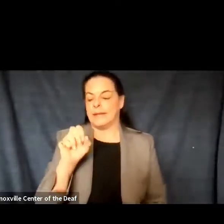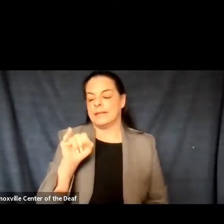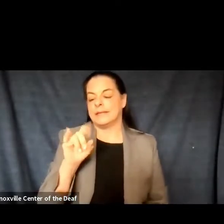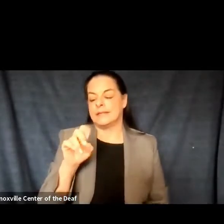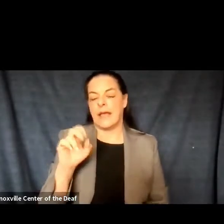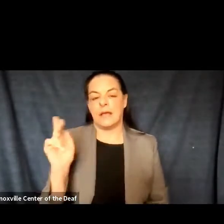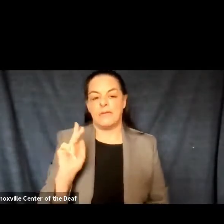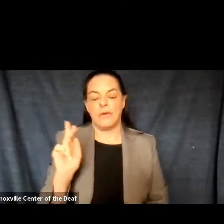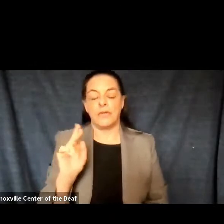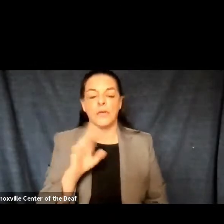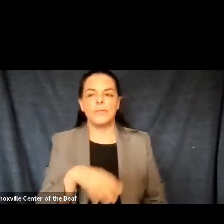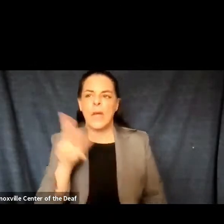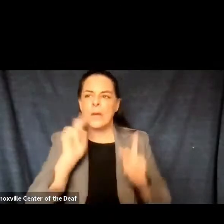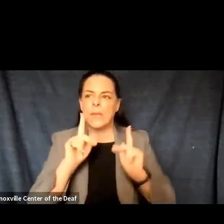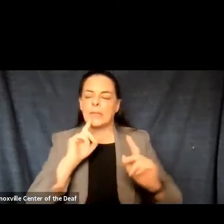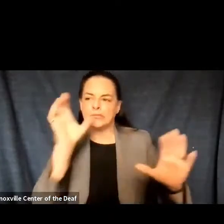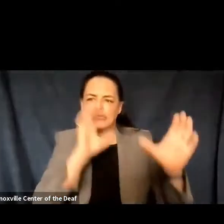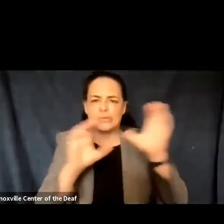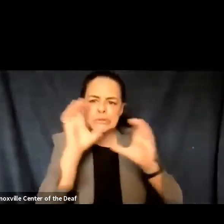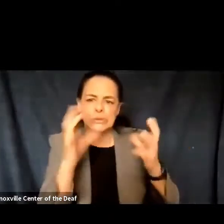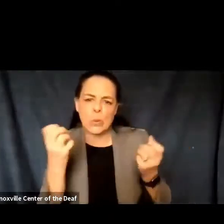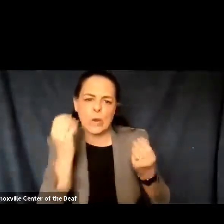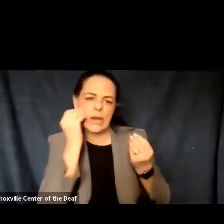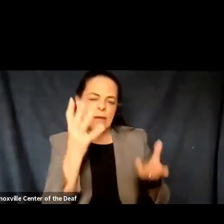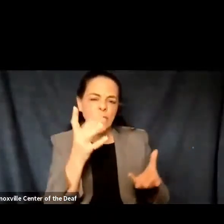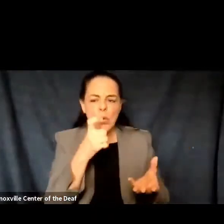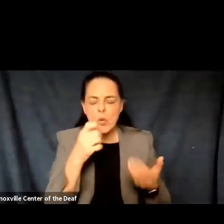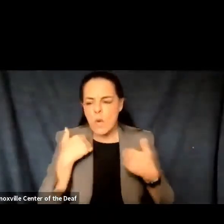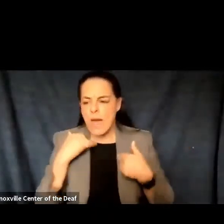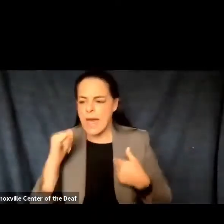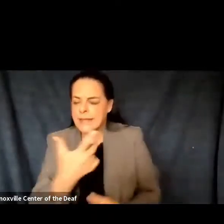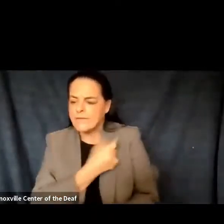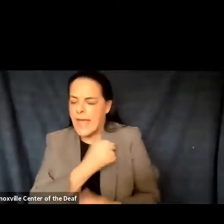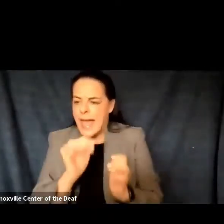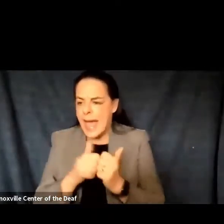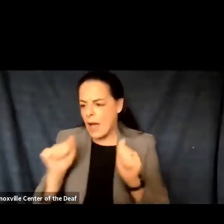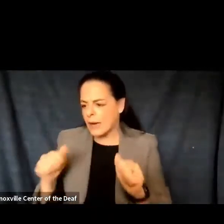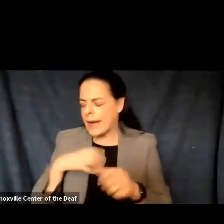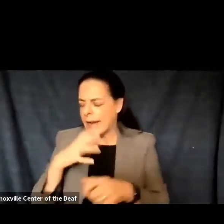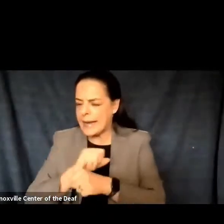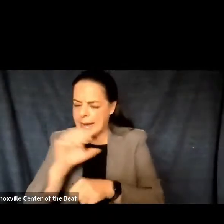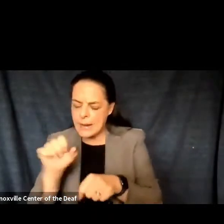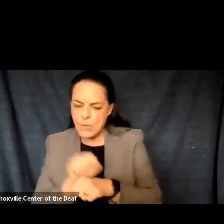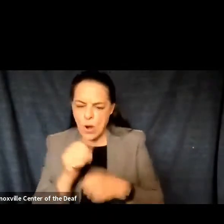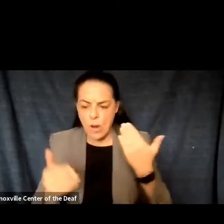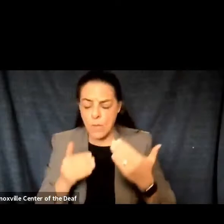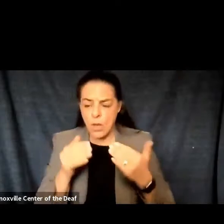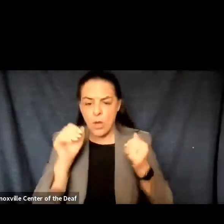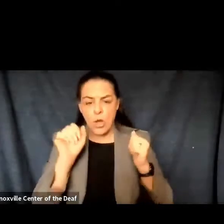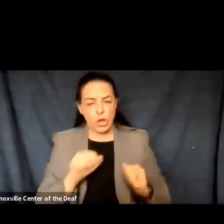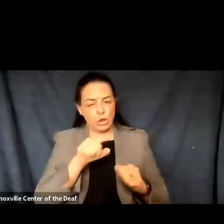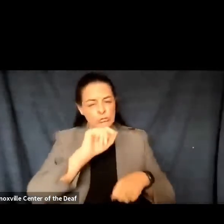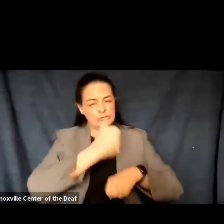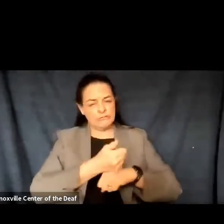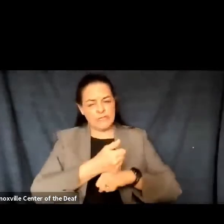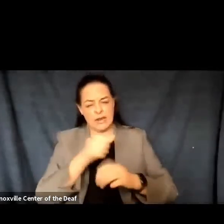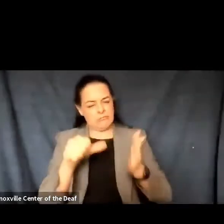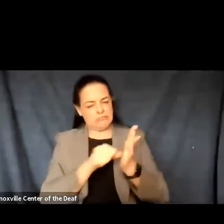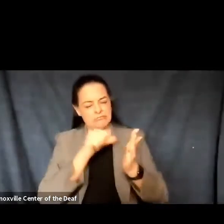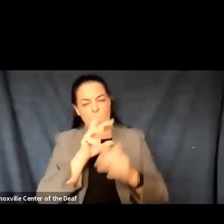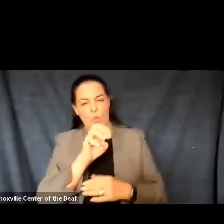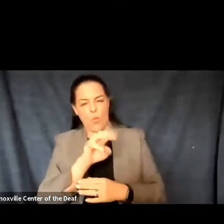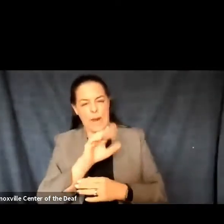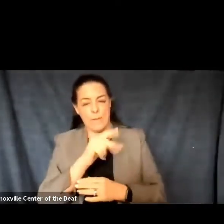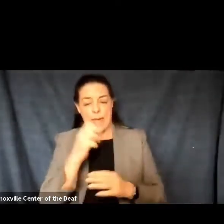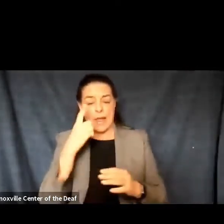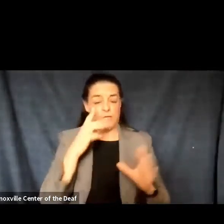Knoxville. People are scrambling for information regarding who has the vaccine and how to make appointments. Could a page be established, perhaps linked to the